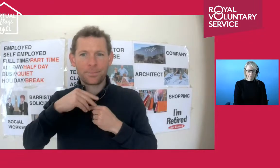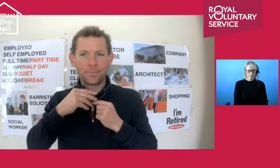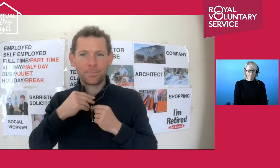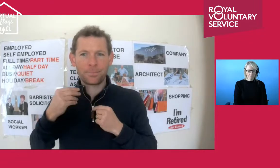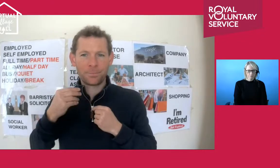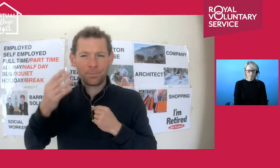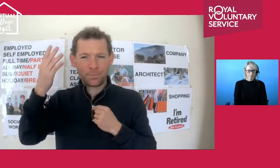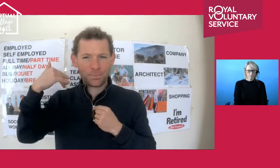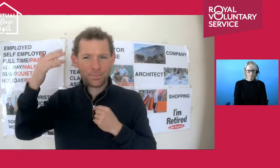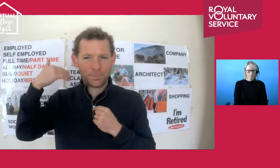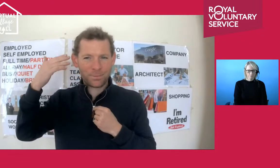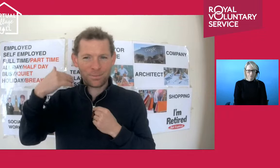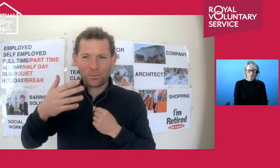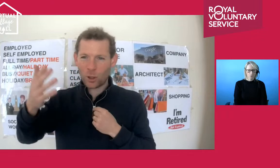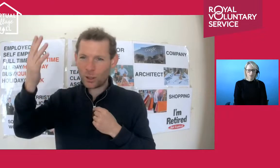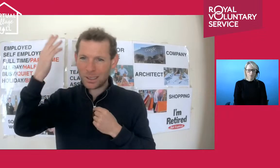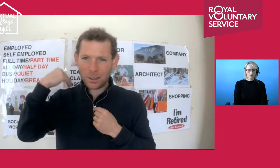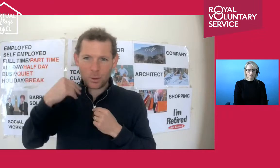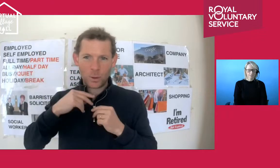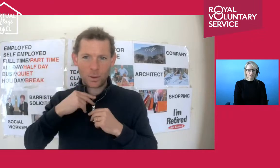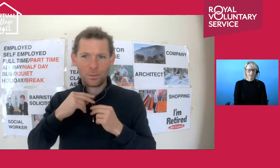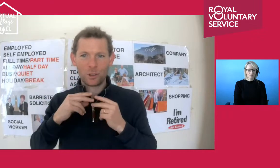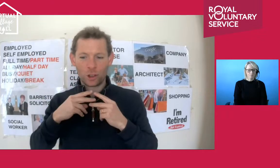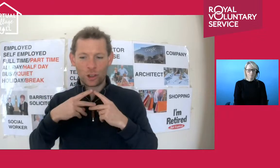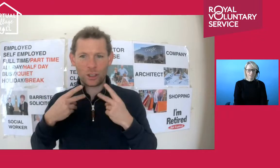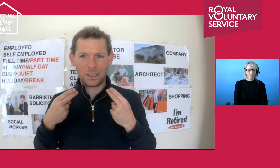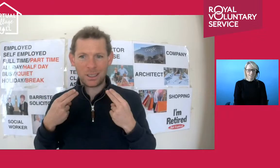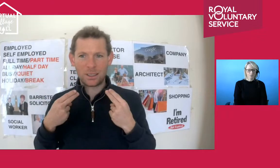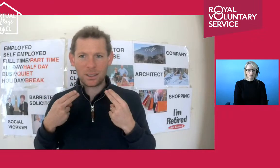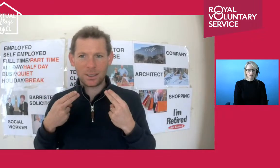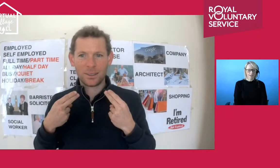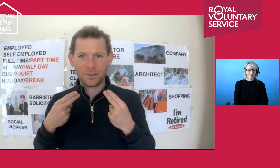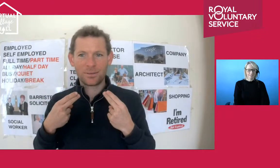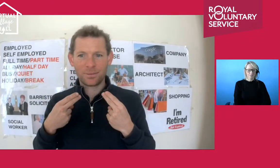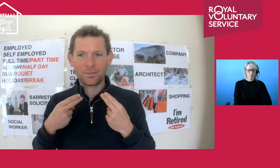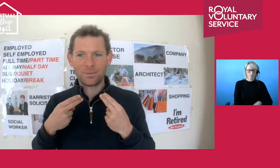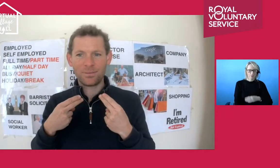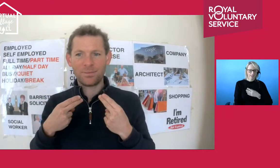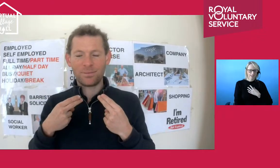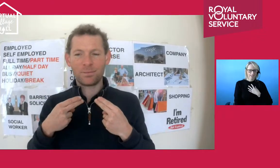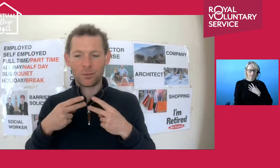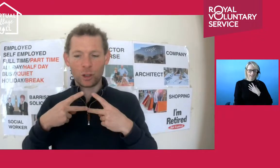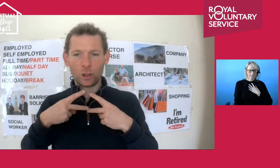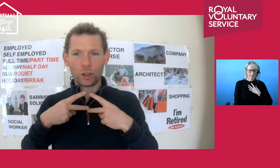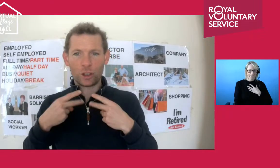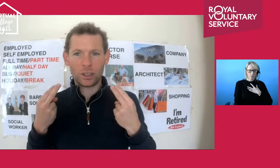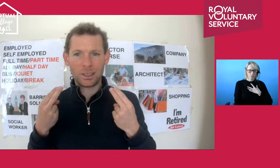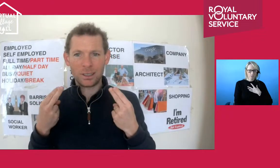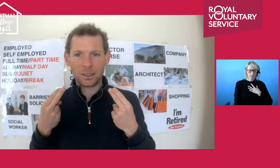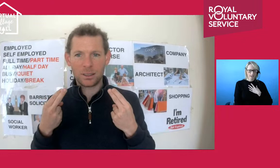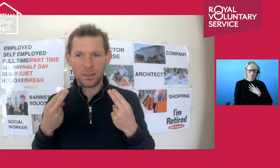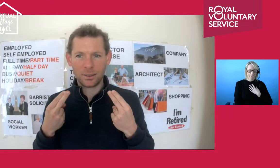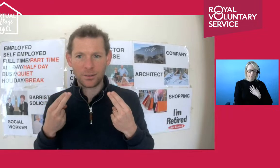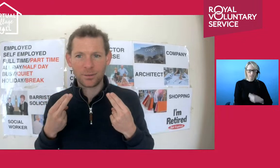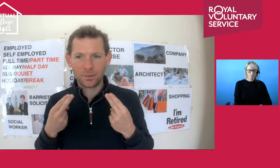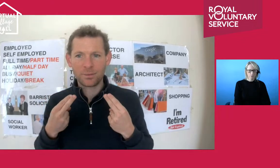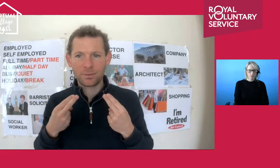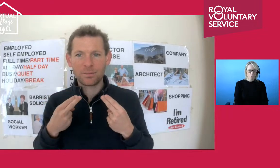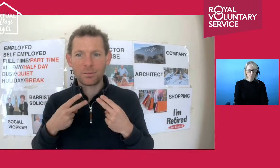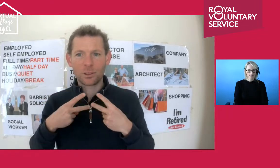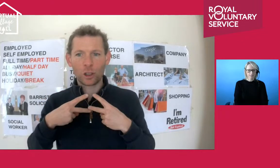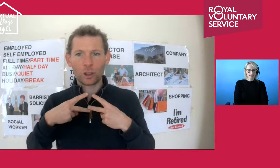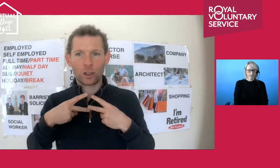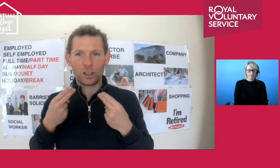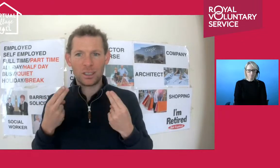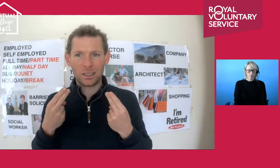Solicitor, you quite often, in days gone by, the solicitor would have had a little necktie which was kind of that shape, so